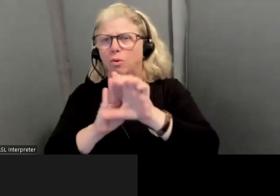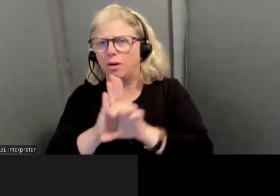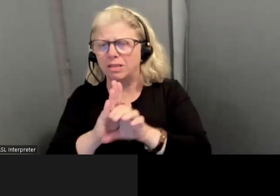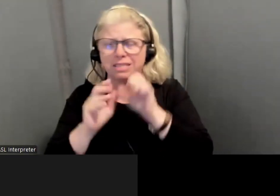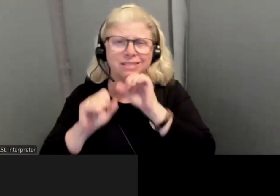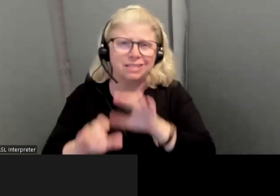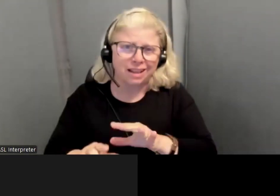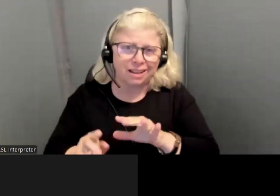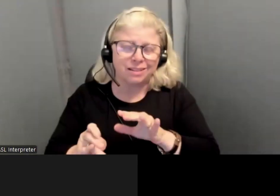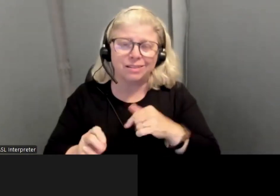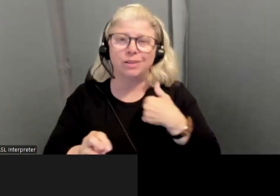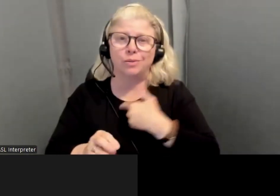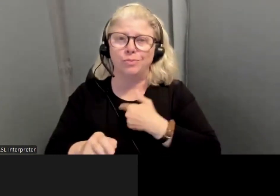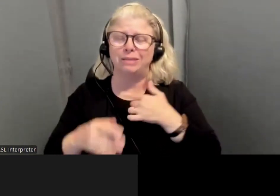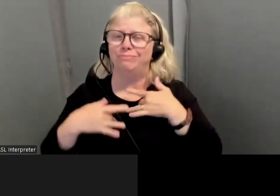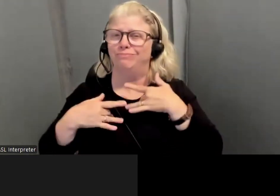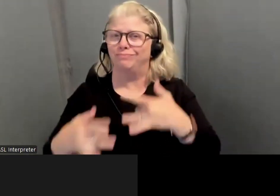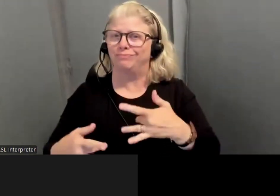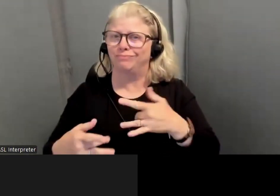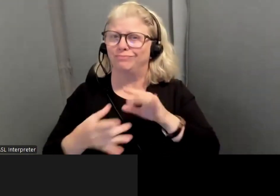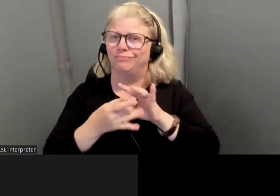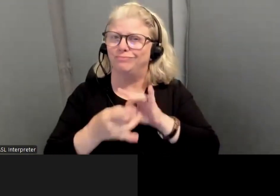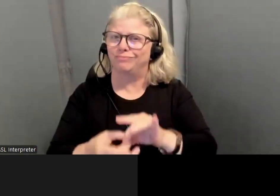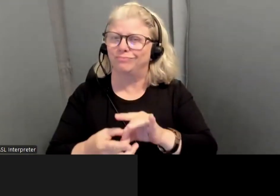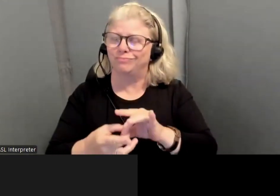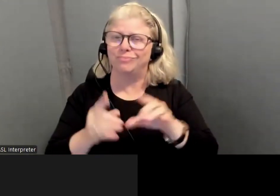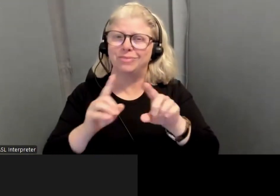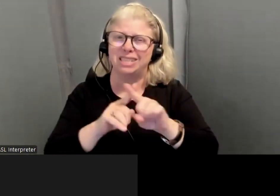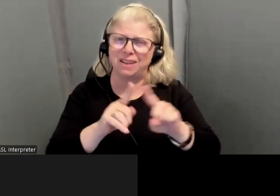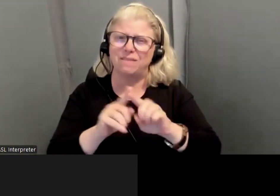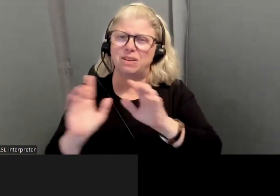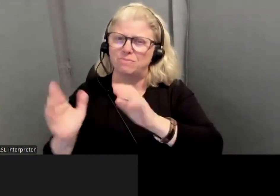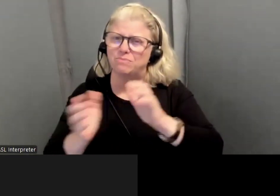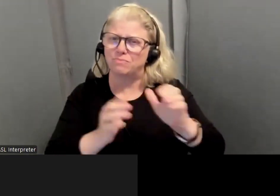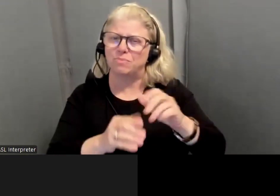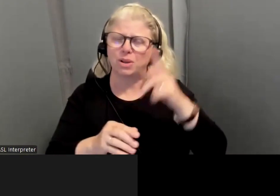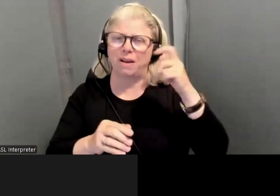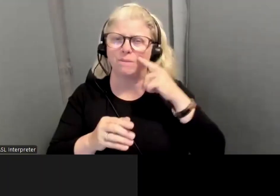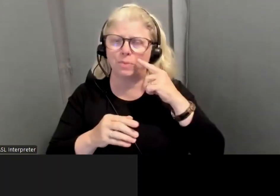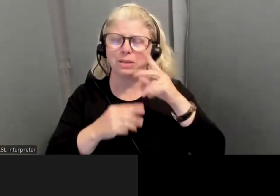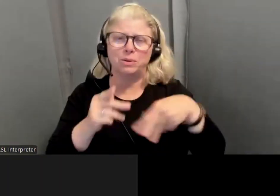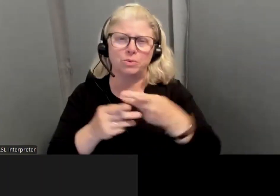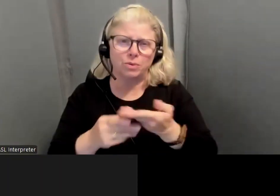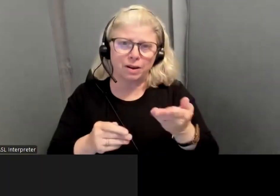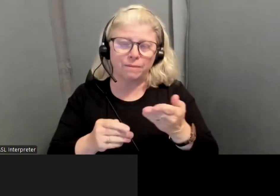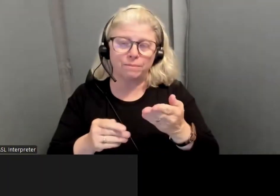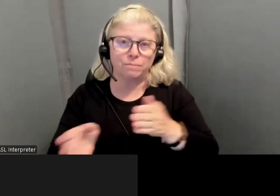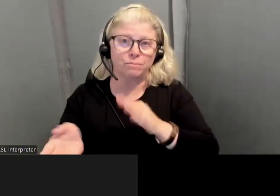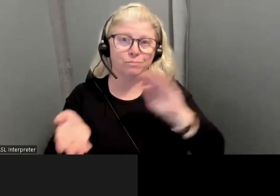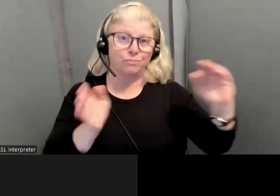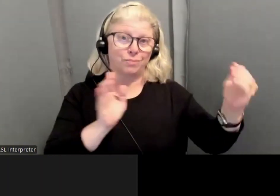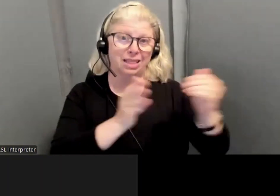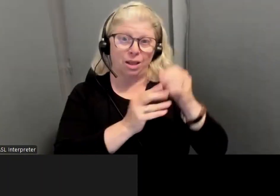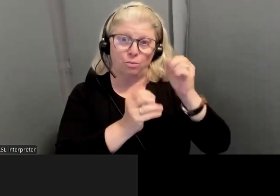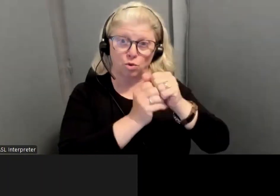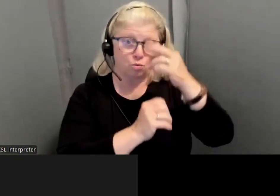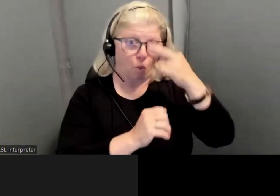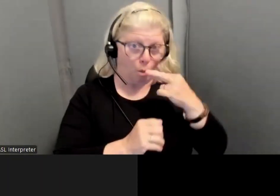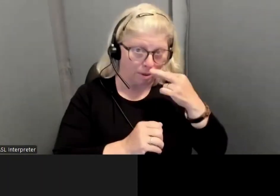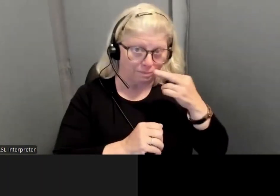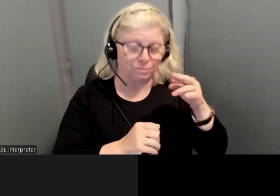nothing that we normally associate with different branches of government and that sort of stuff. The Roman Republic had all of that.